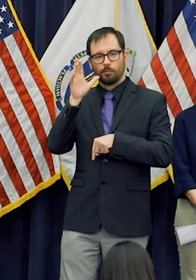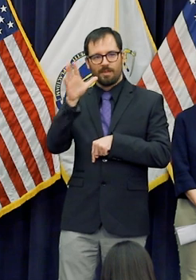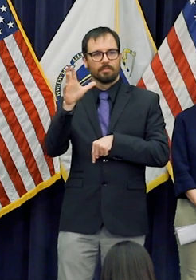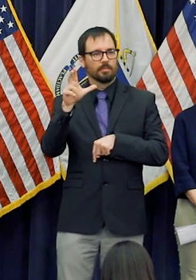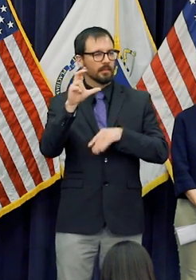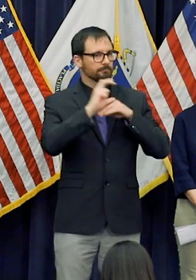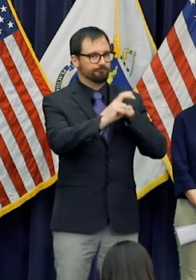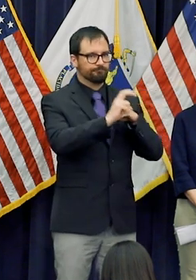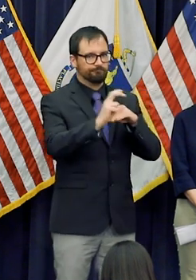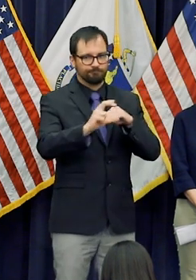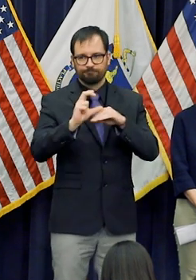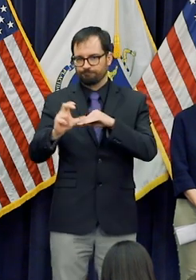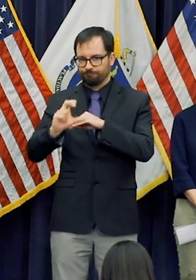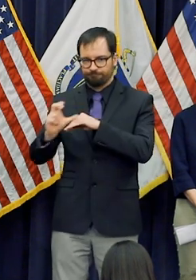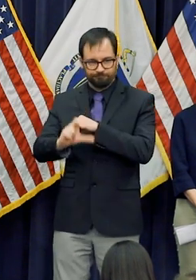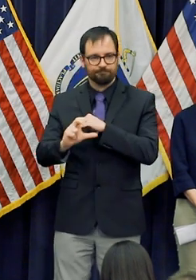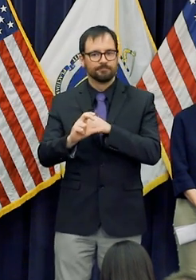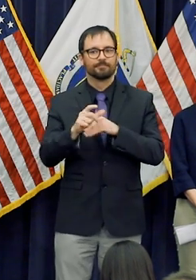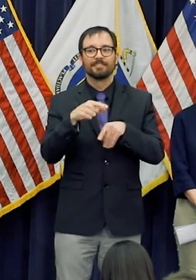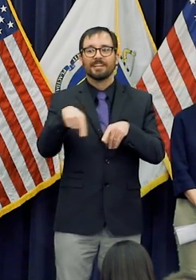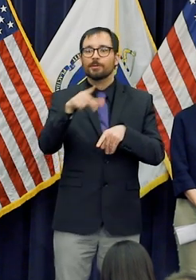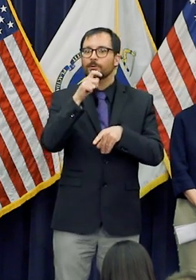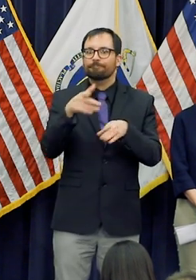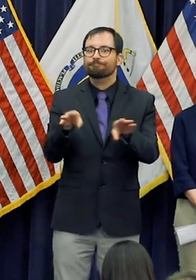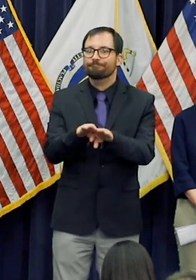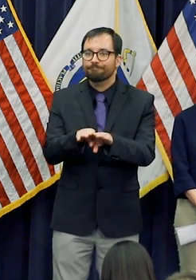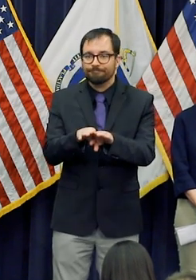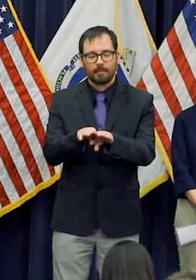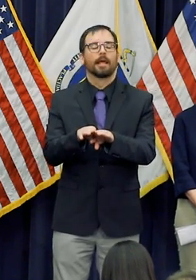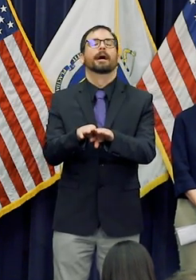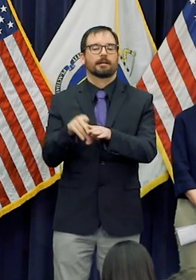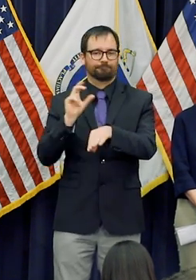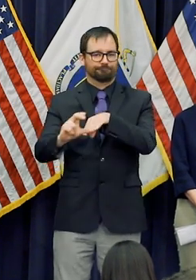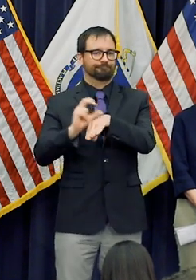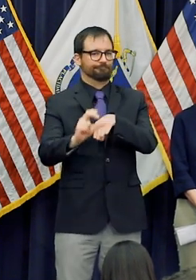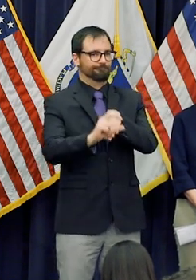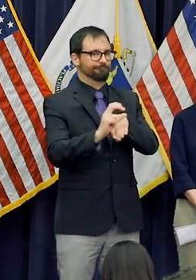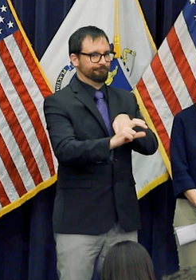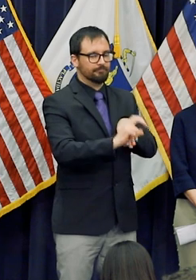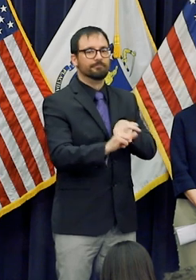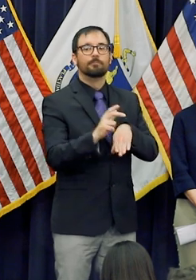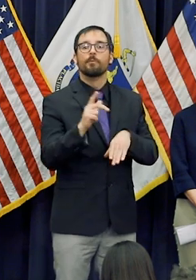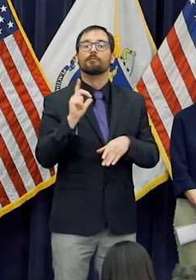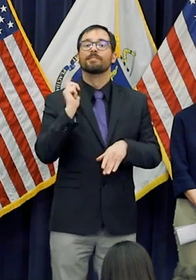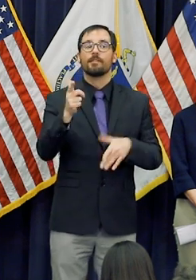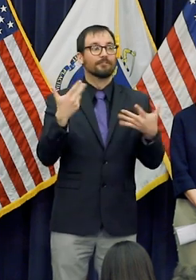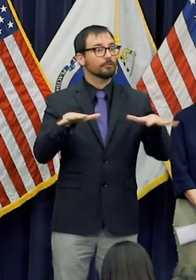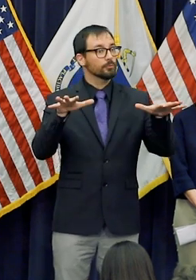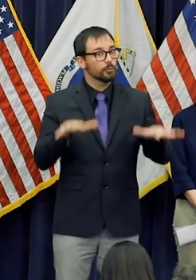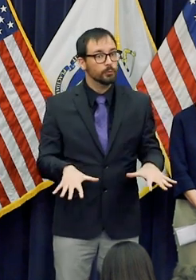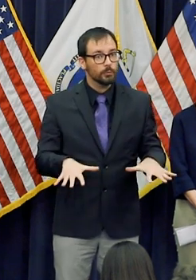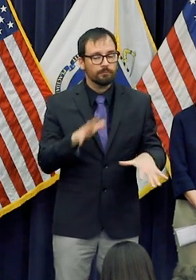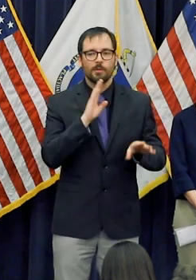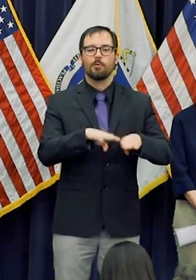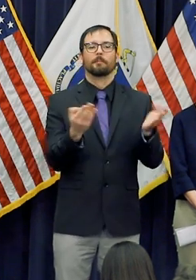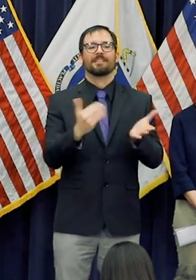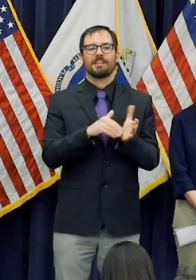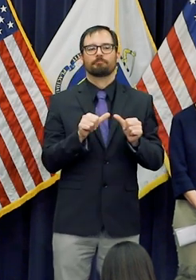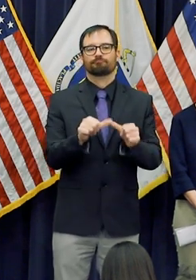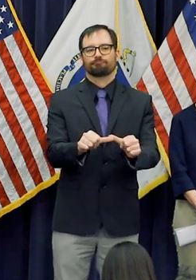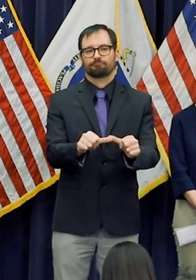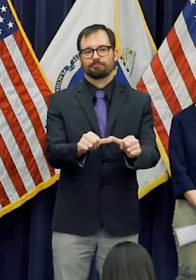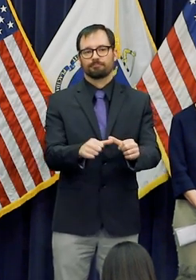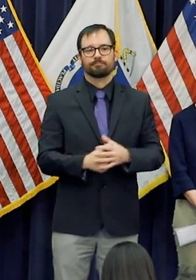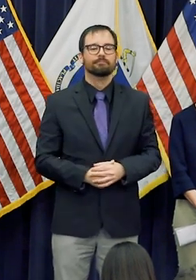Now, earlier today, I sent out an email to all executive branch employees to check in and to remind them that we are committed to getting